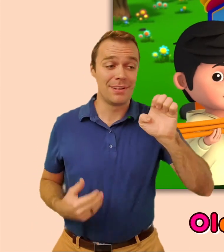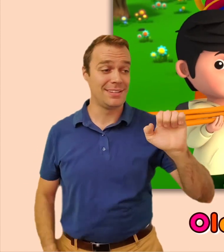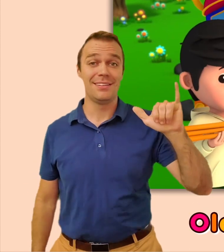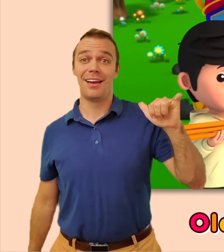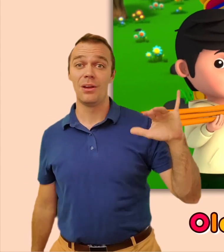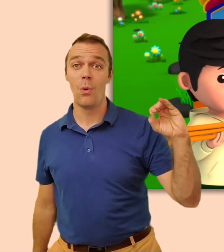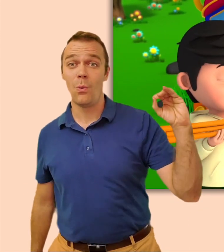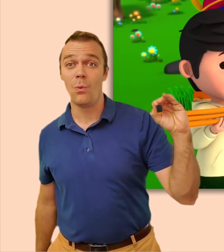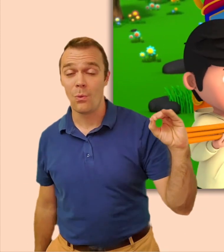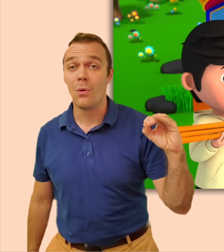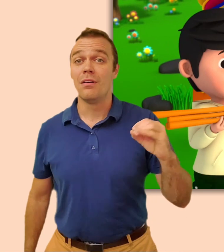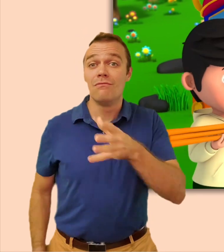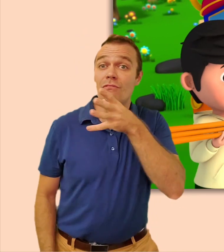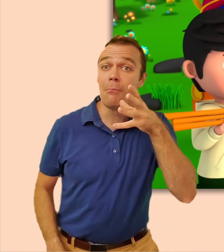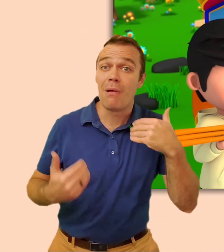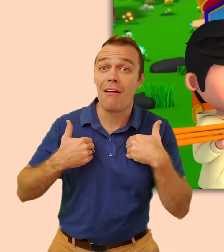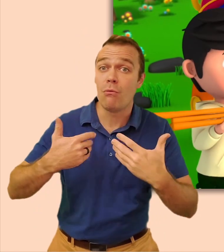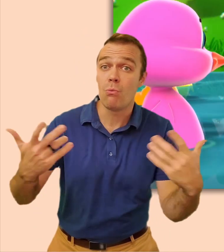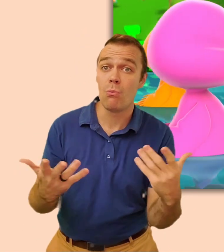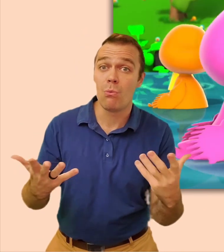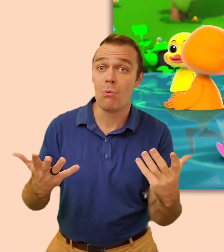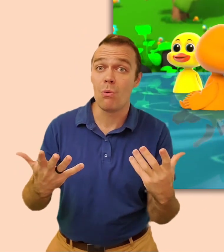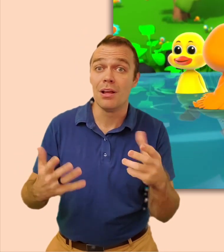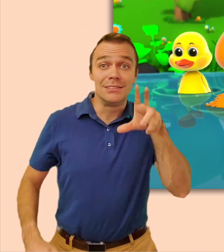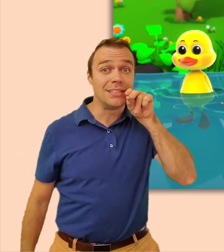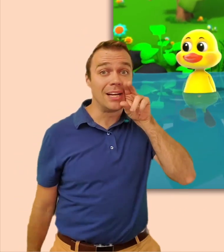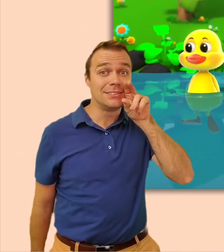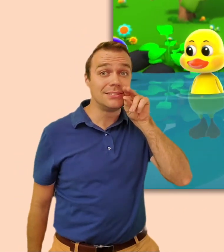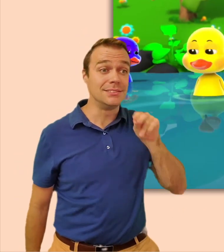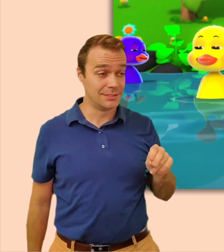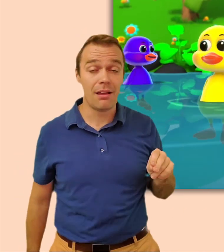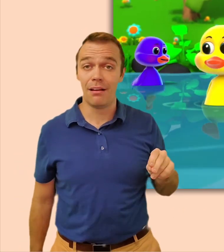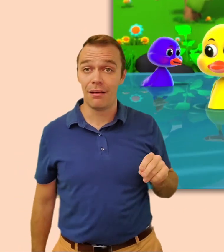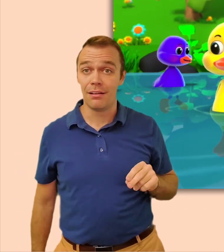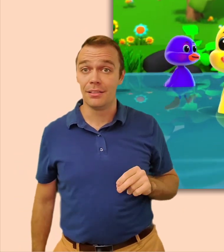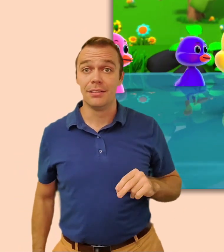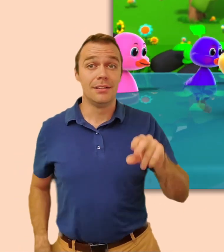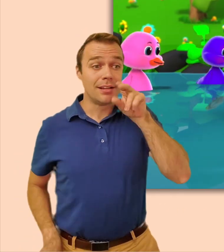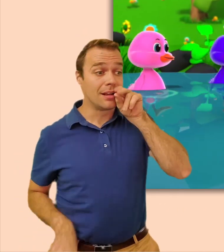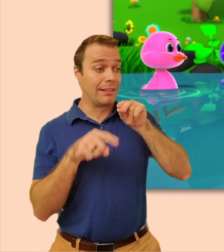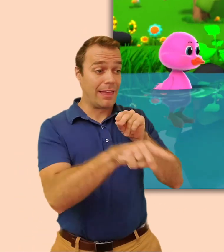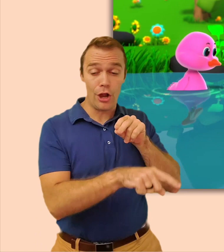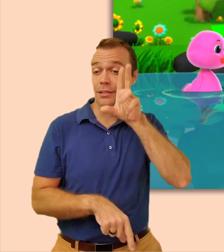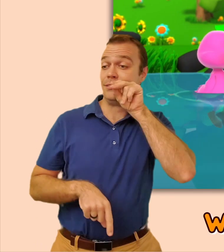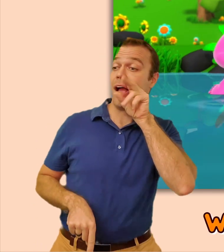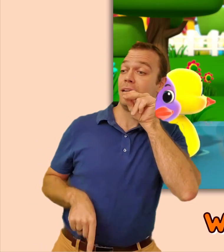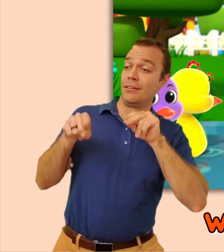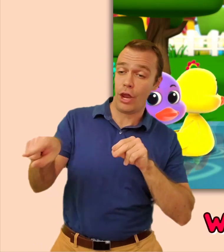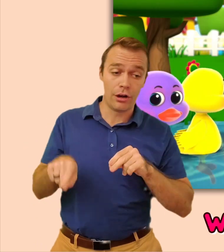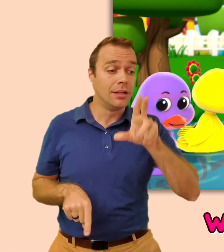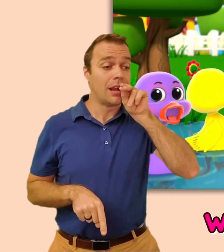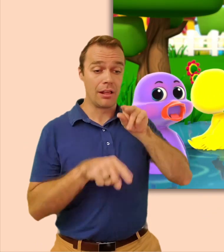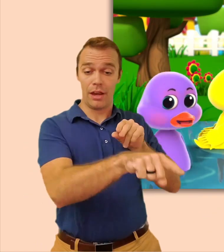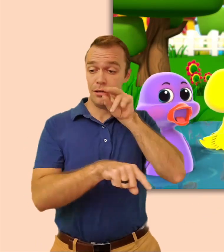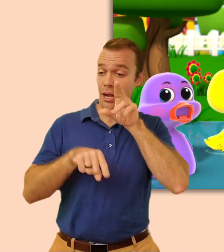MacDonald had a farm, E-I-E-I-O. And on his farm he had some ducks, E-I-E-I-O. With a quack